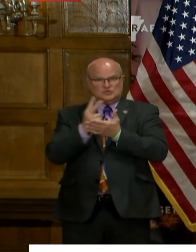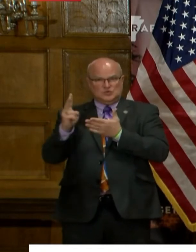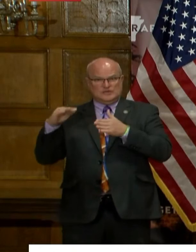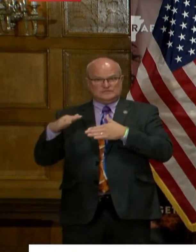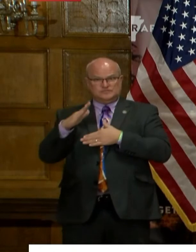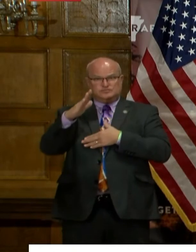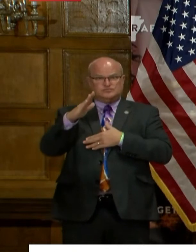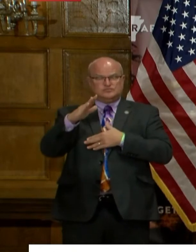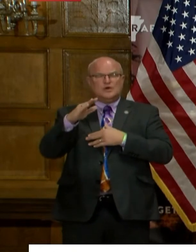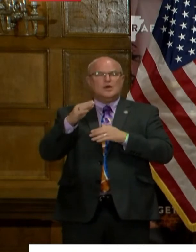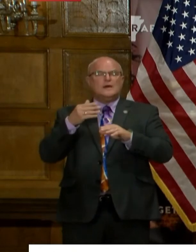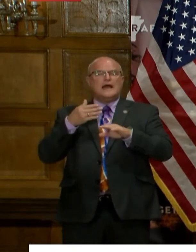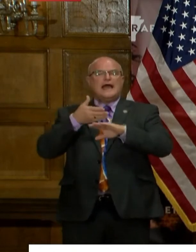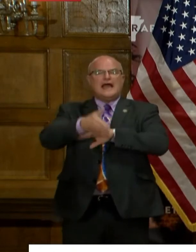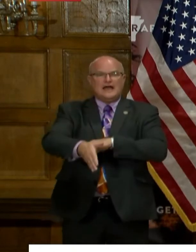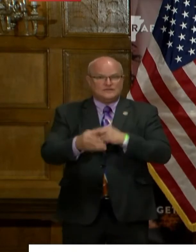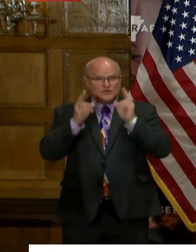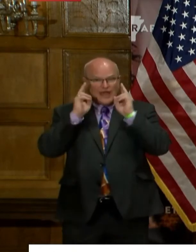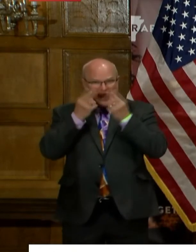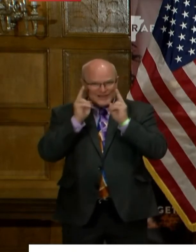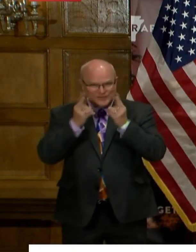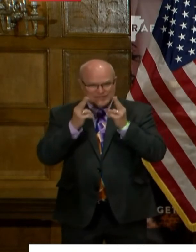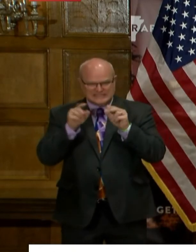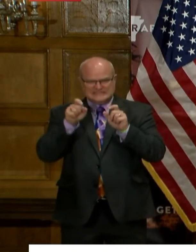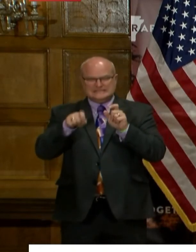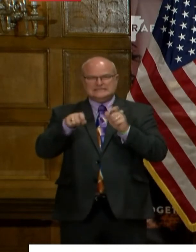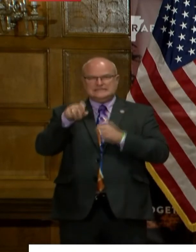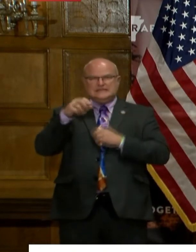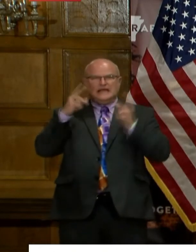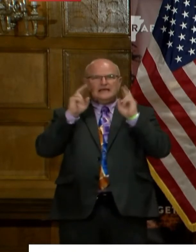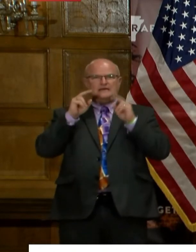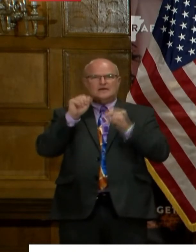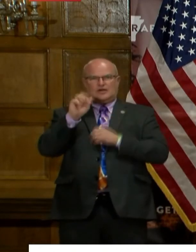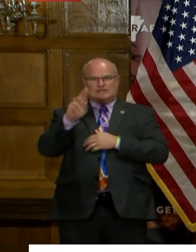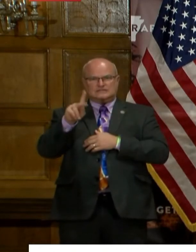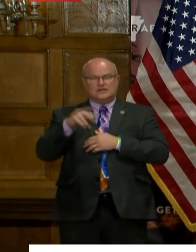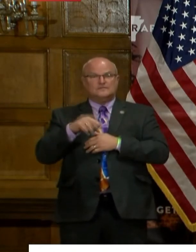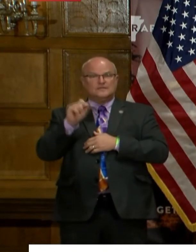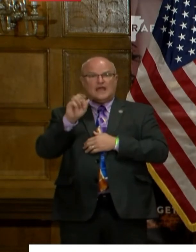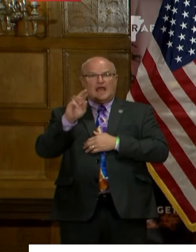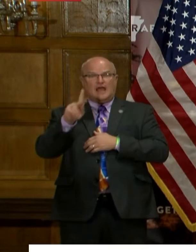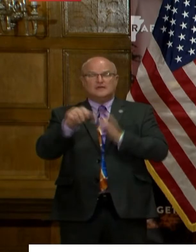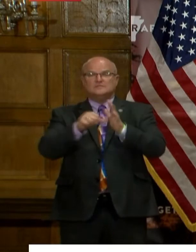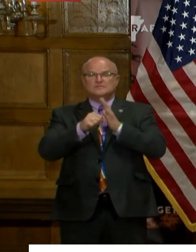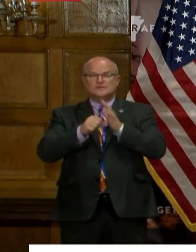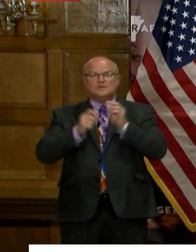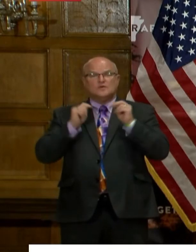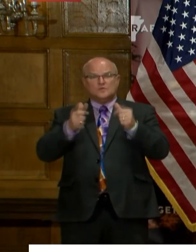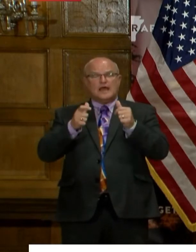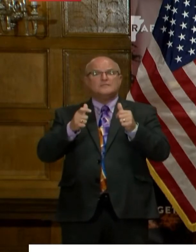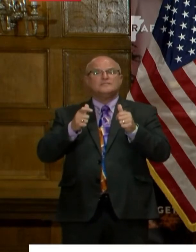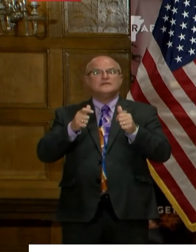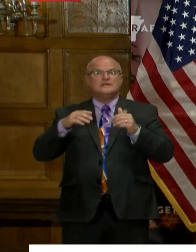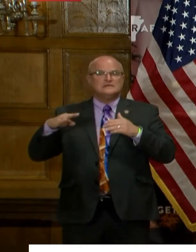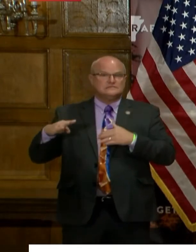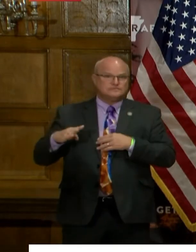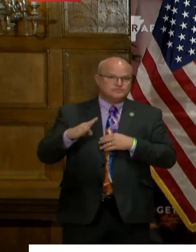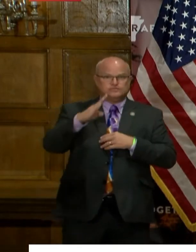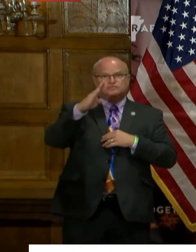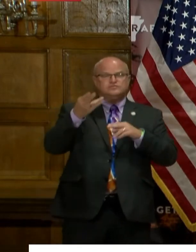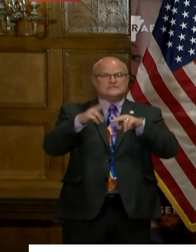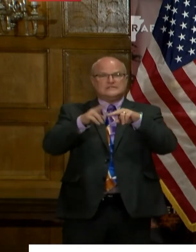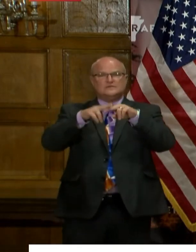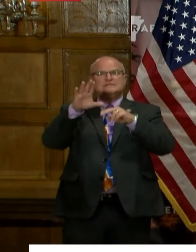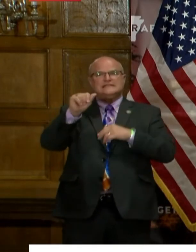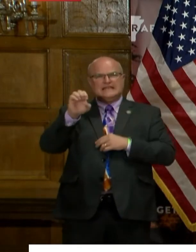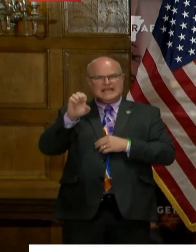weeks post-Halloween, and this is specific to Arkansas, Arkansas is on the precipice of a rapid, accelerating